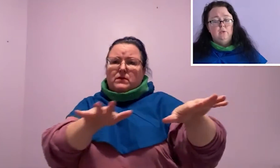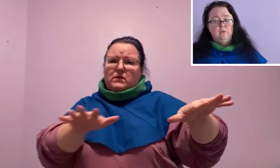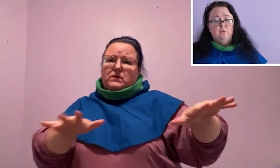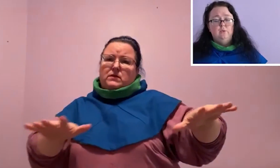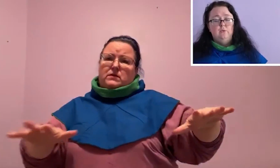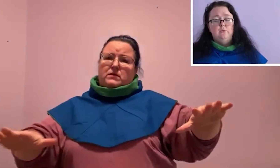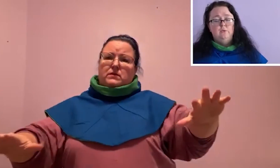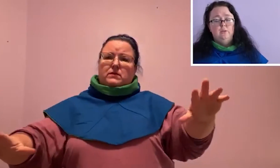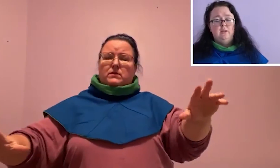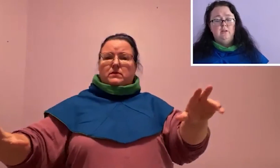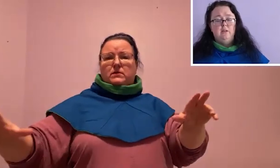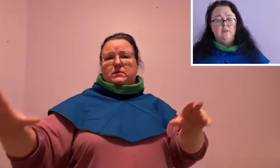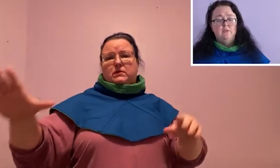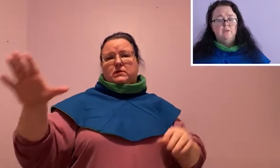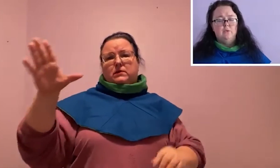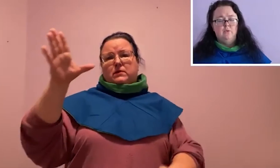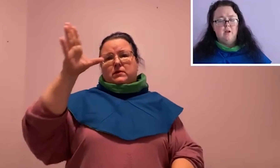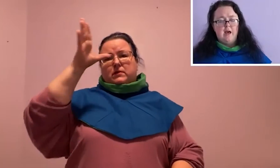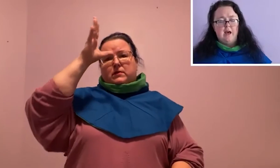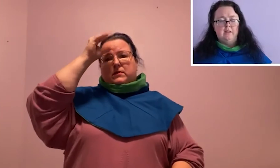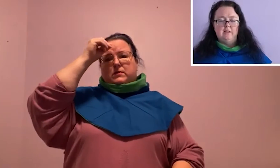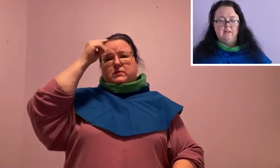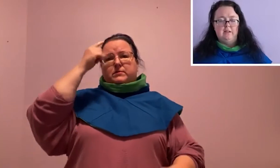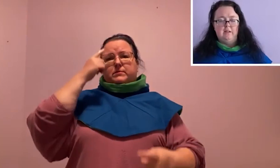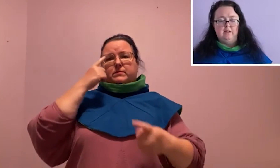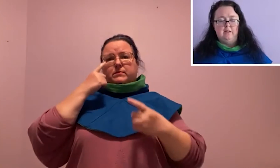Hugh is crying.